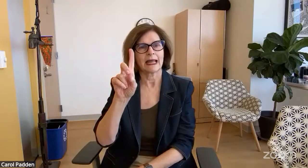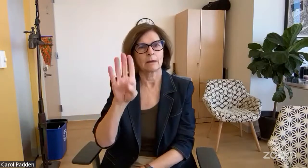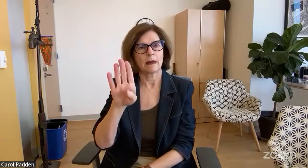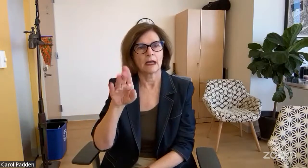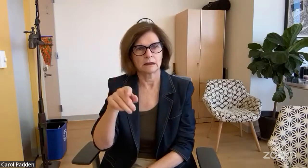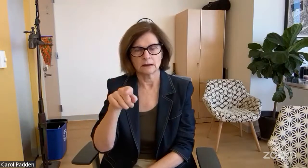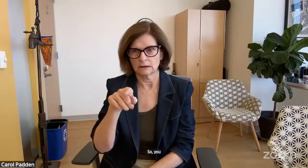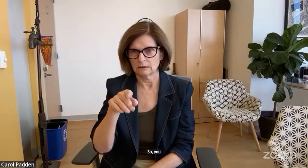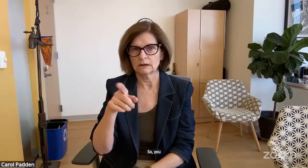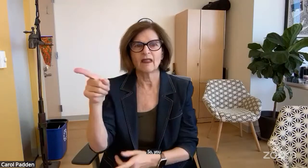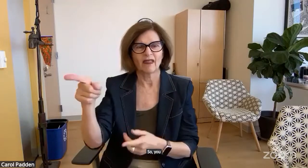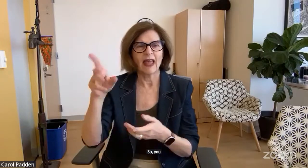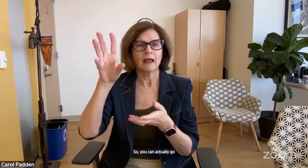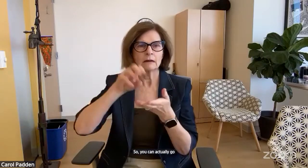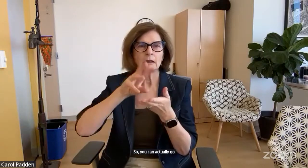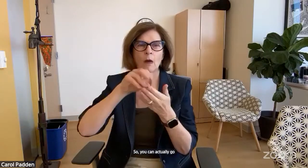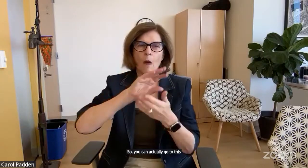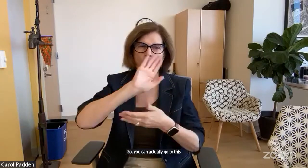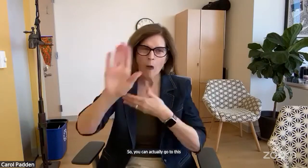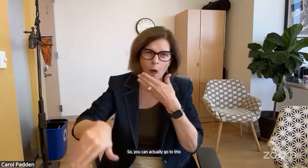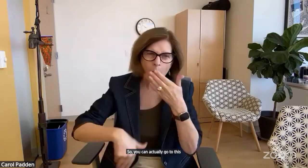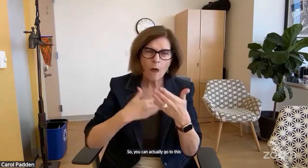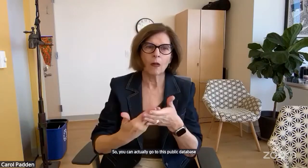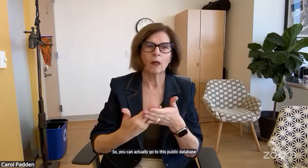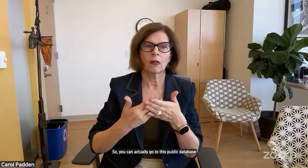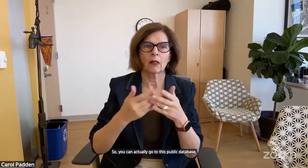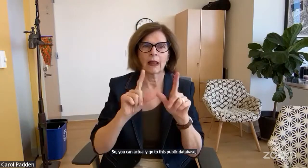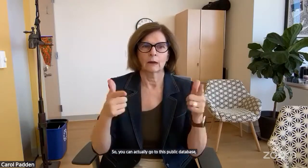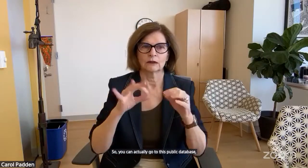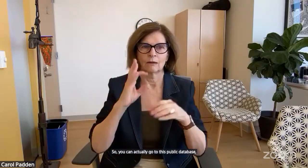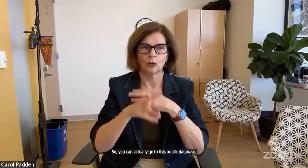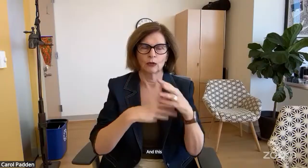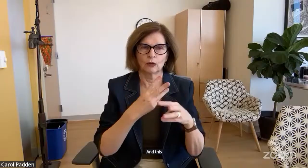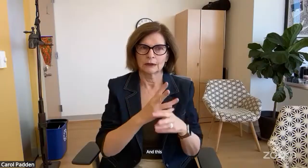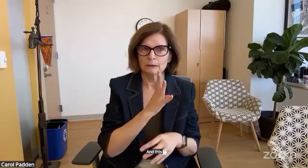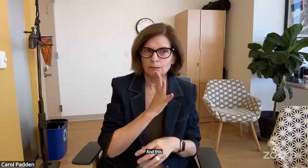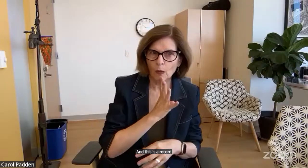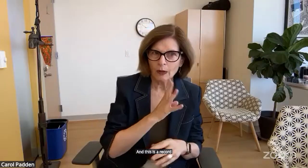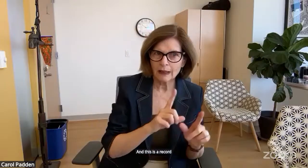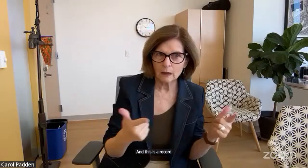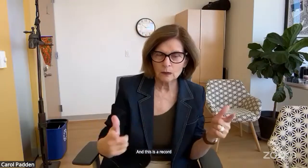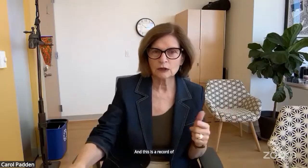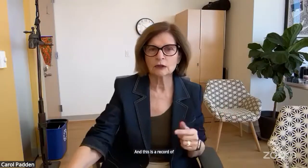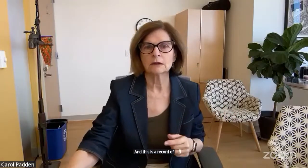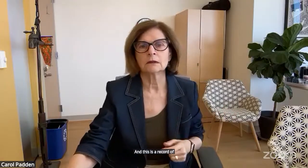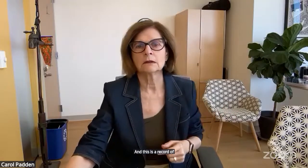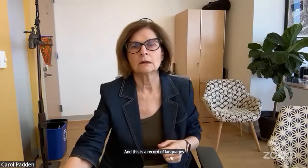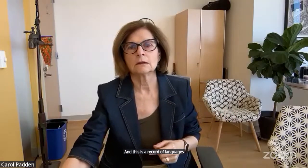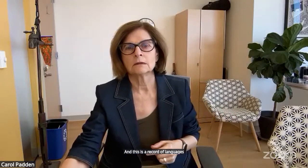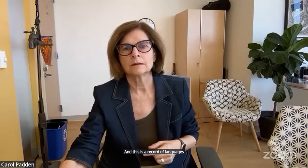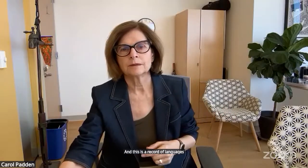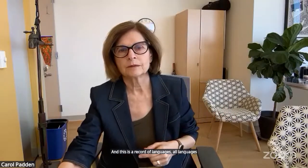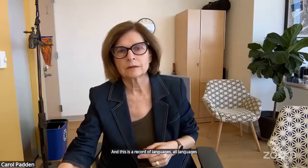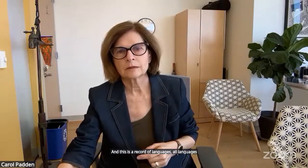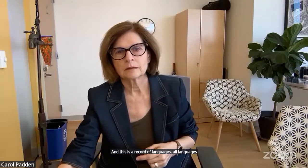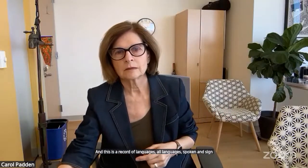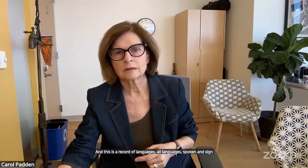So you can actually go to this public database, and this is a record of languages, all languages, spoken and sign languages in the